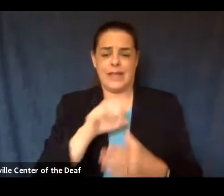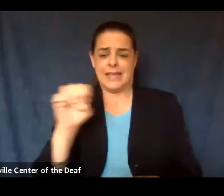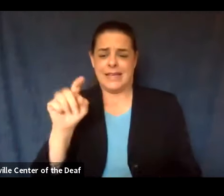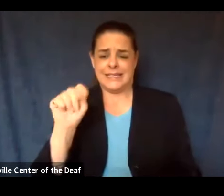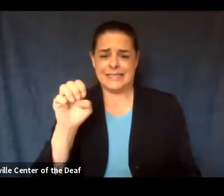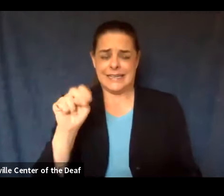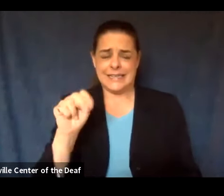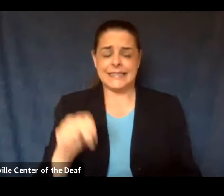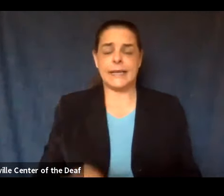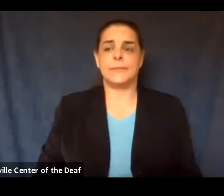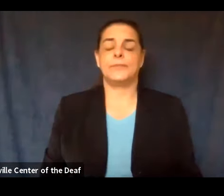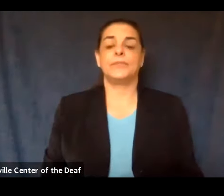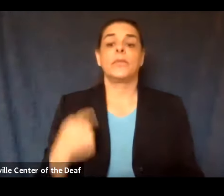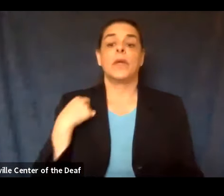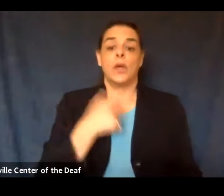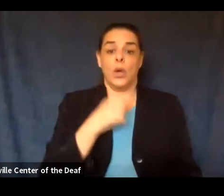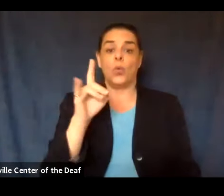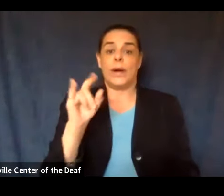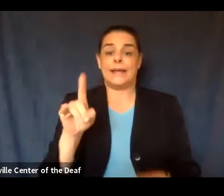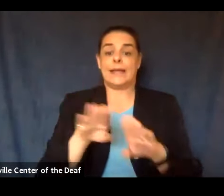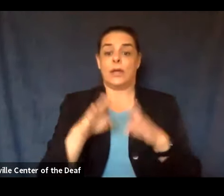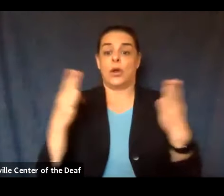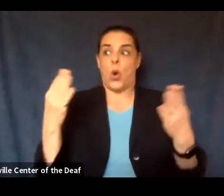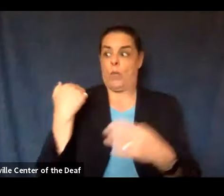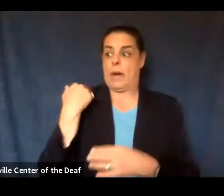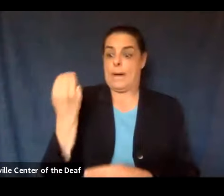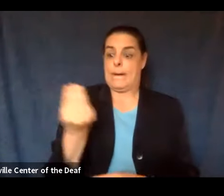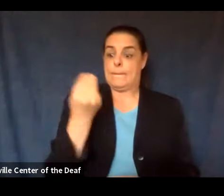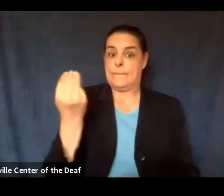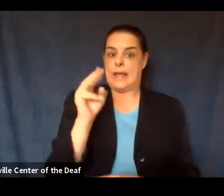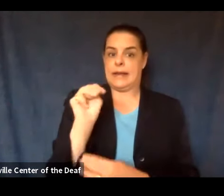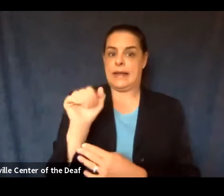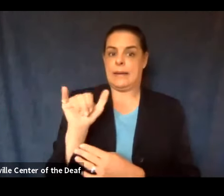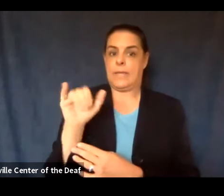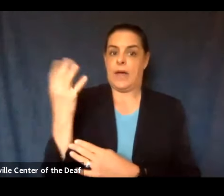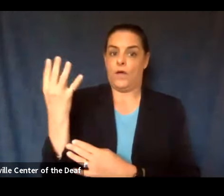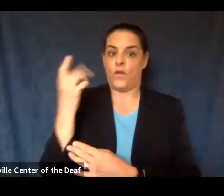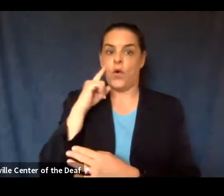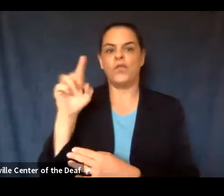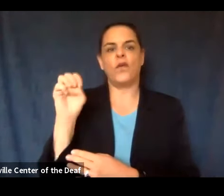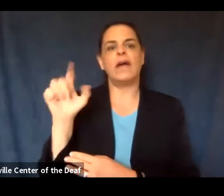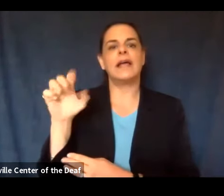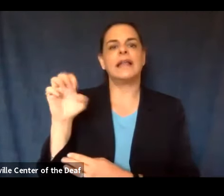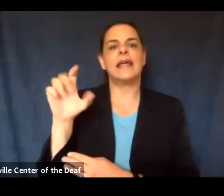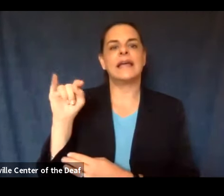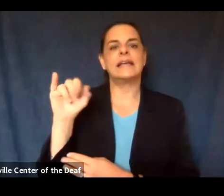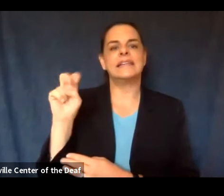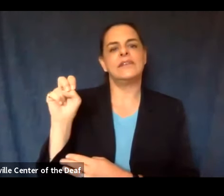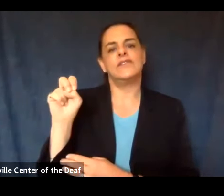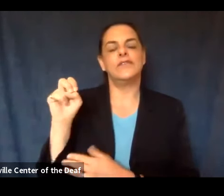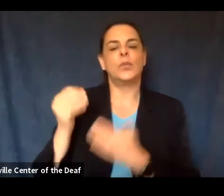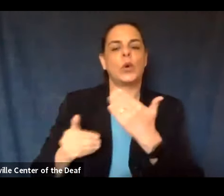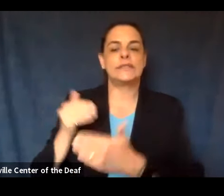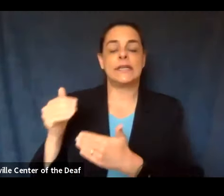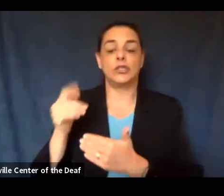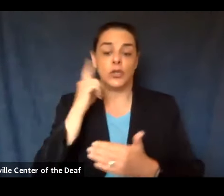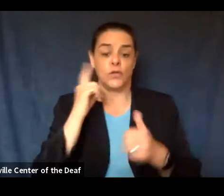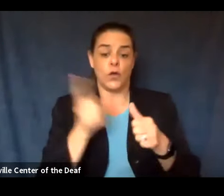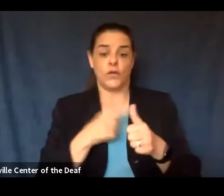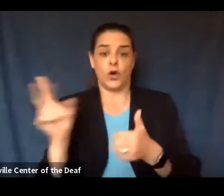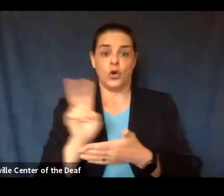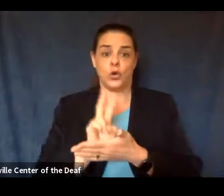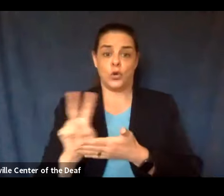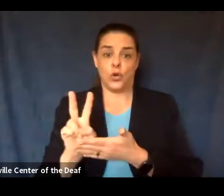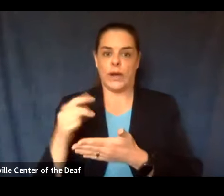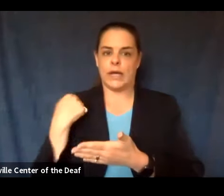reopened 2 of those elective services on Monday, May 4th. And for those first 2 weeks, our plan is to